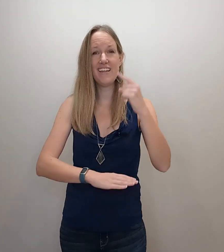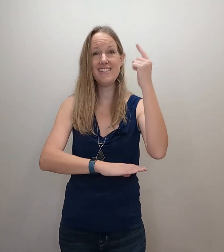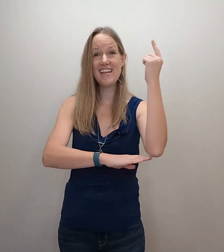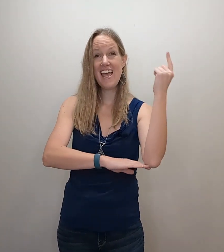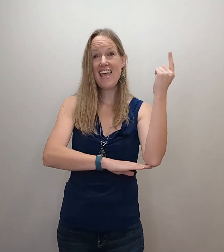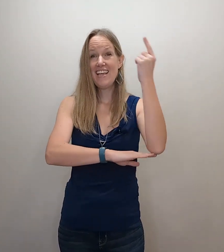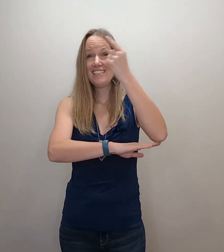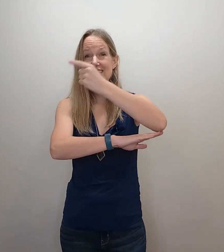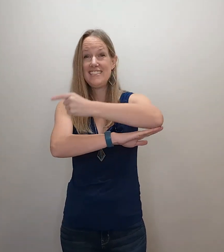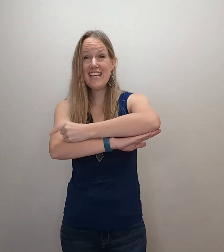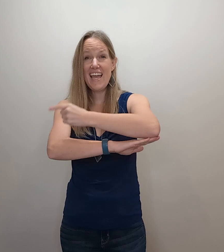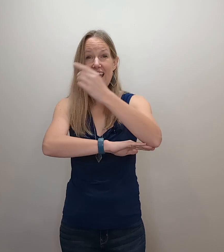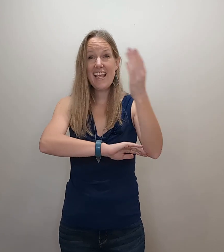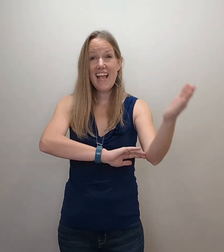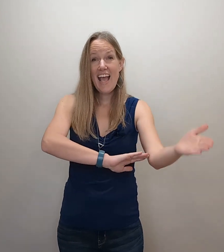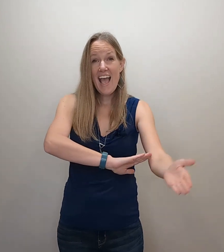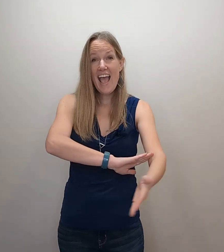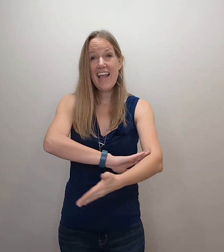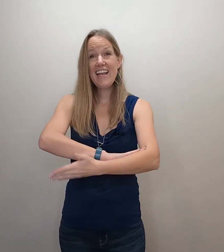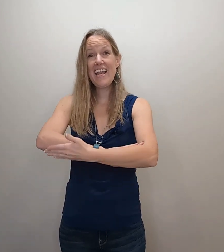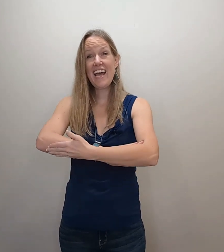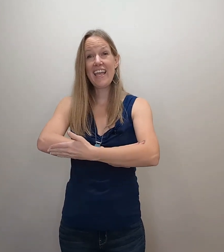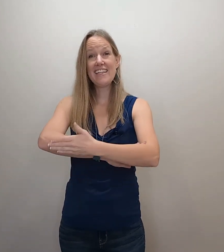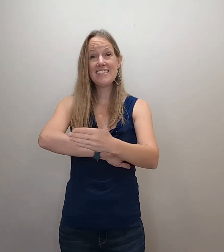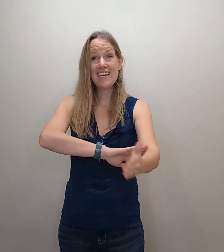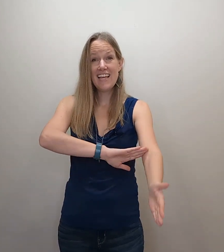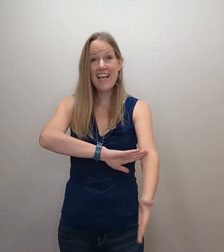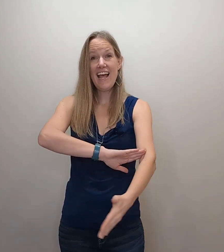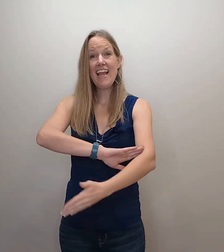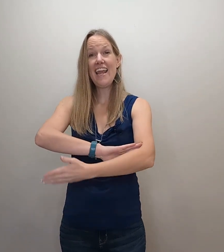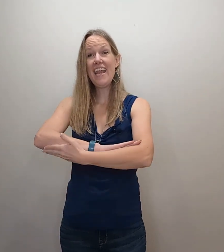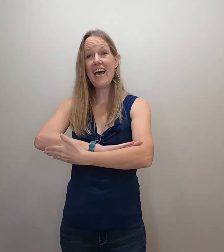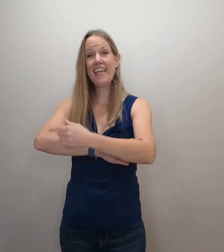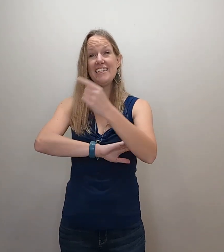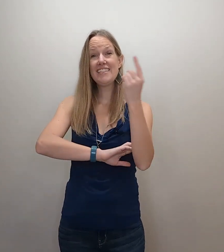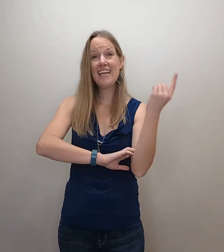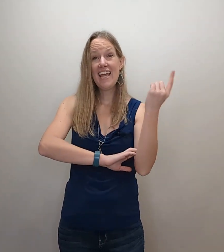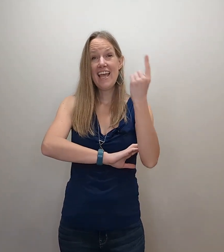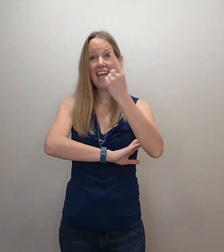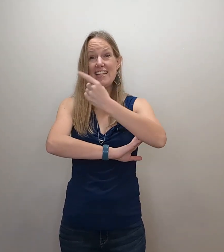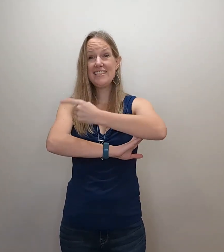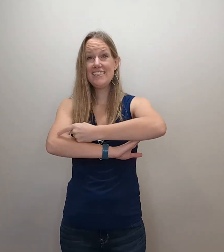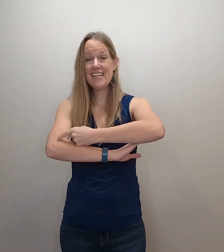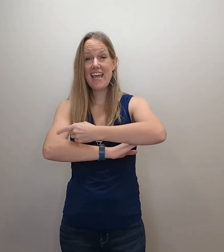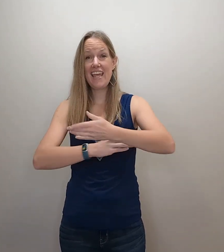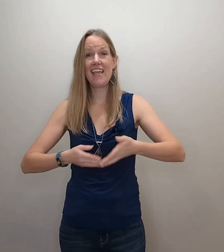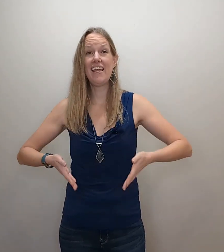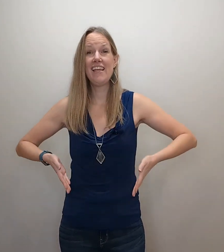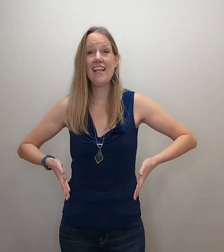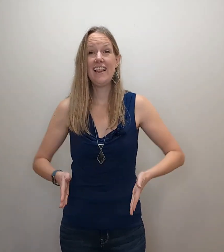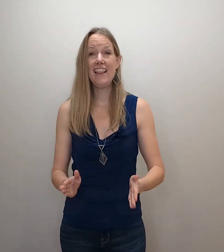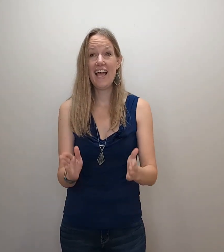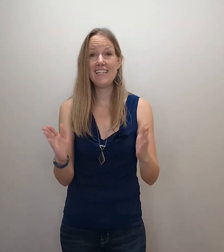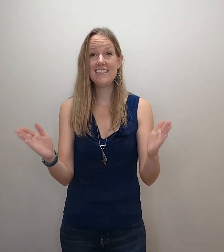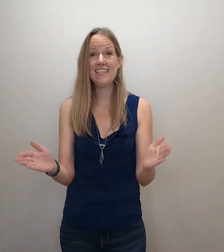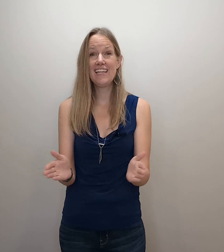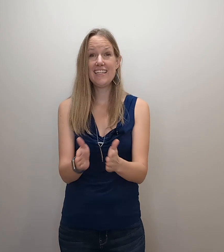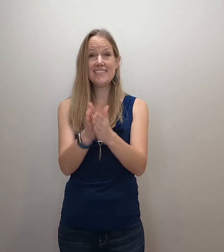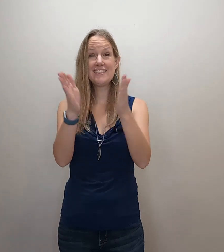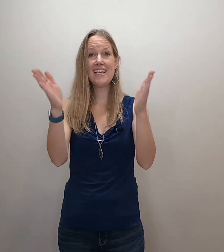bridge. Day and night, night and day, let